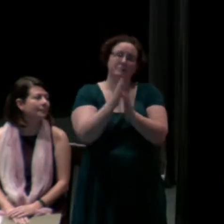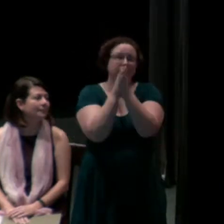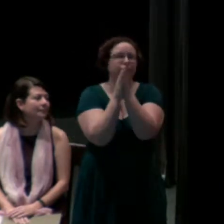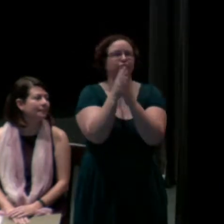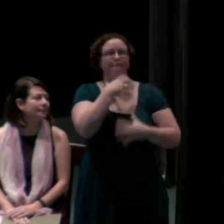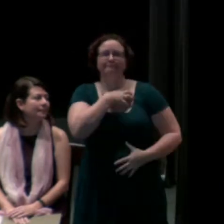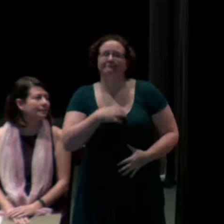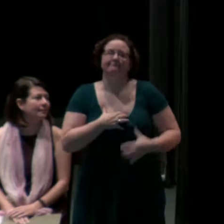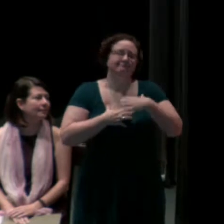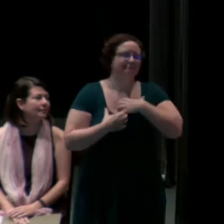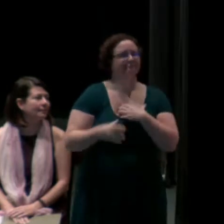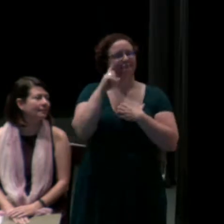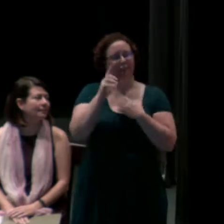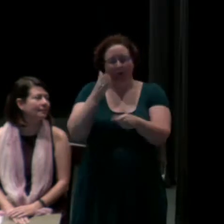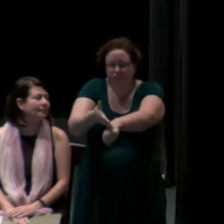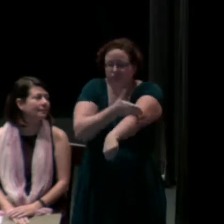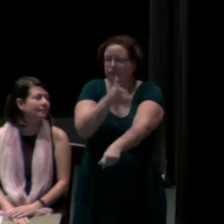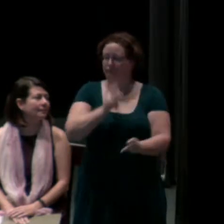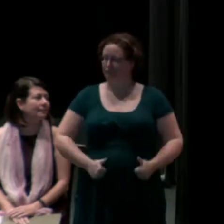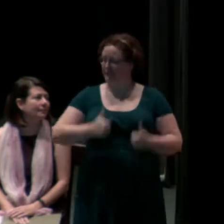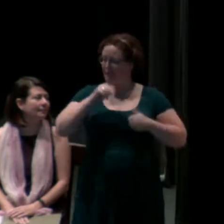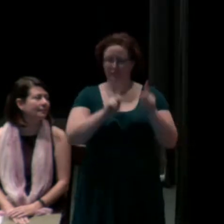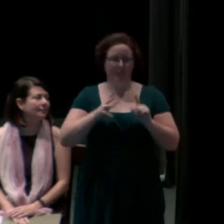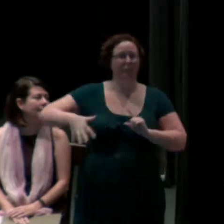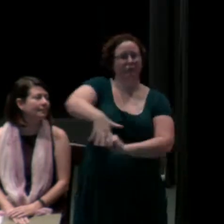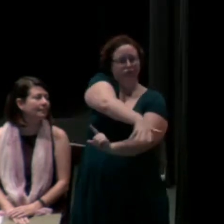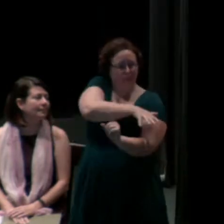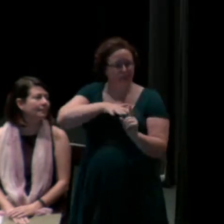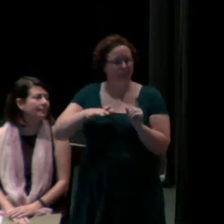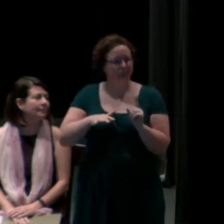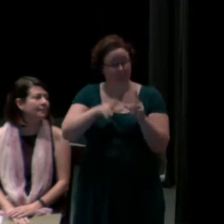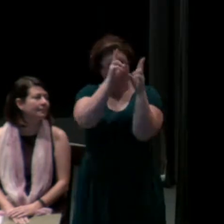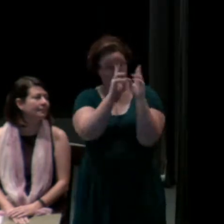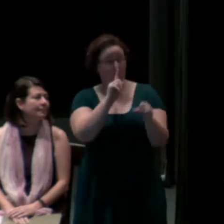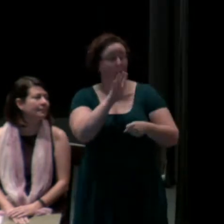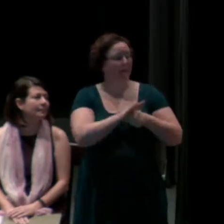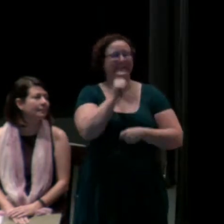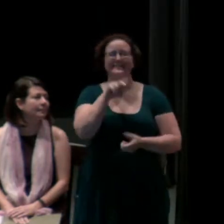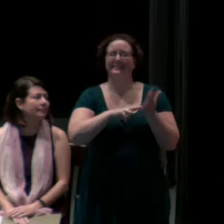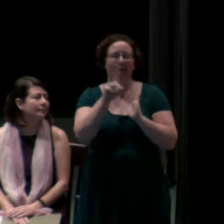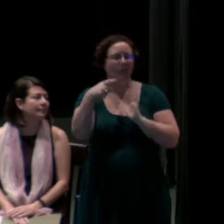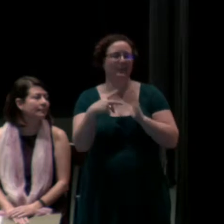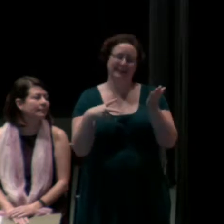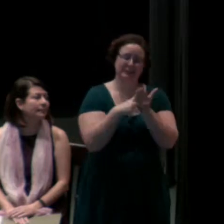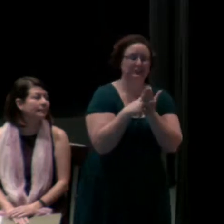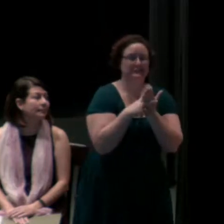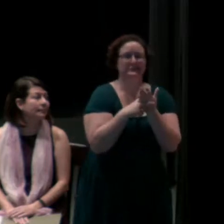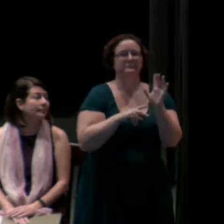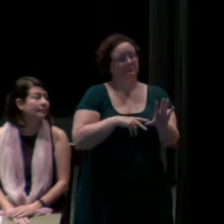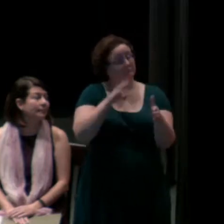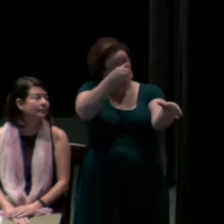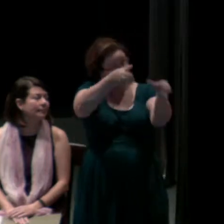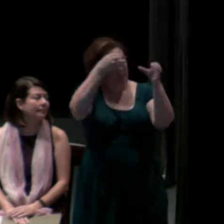for improving the lives of those around me. The honor pledge isn't simply about not cheating or academic integrity, both of which